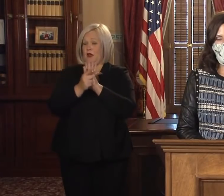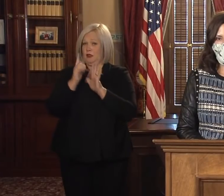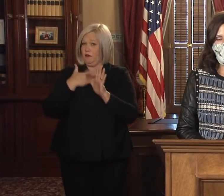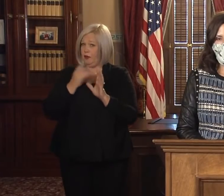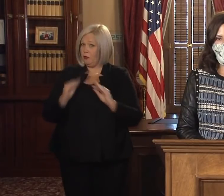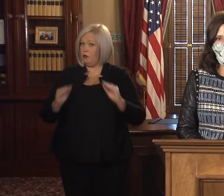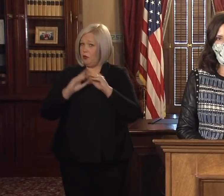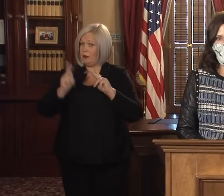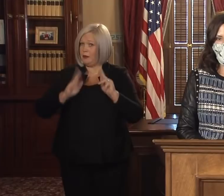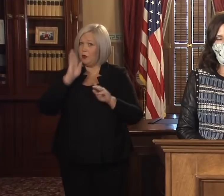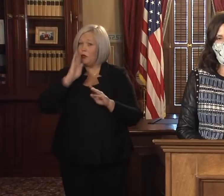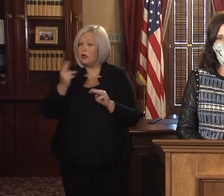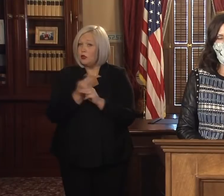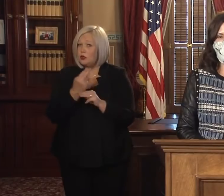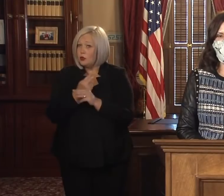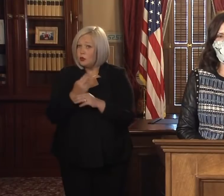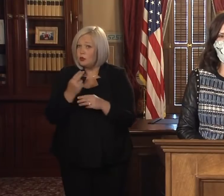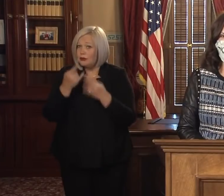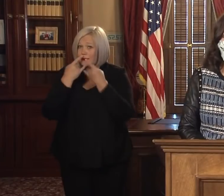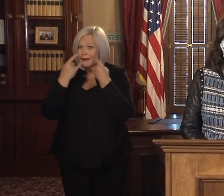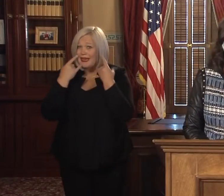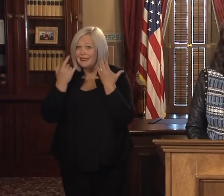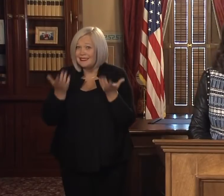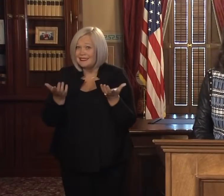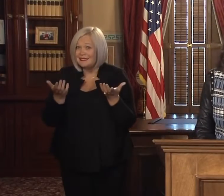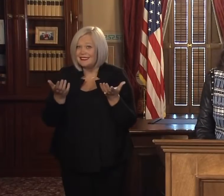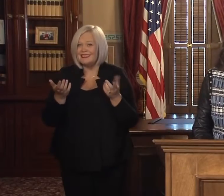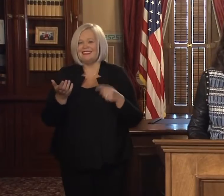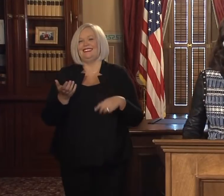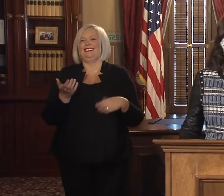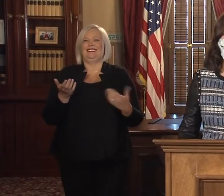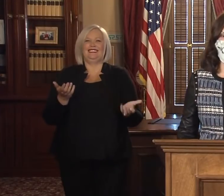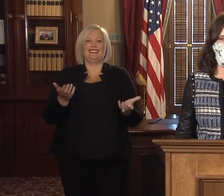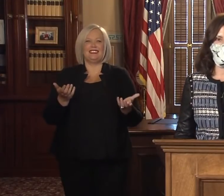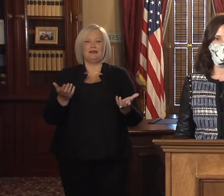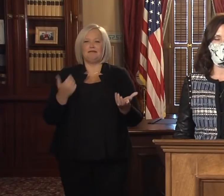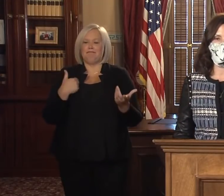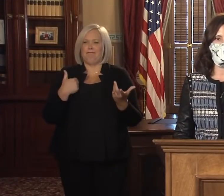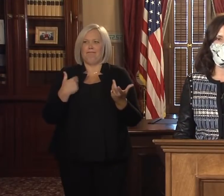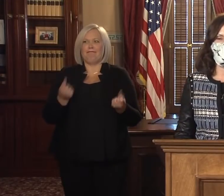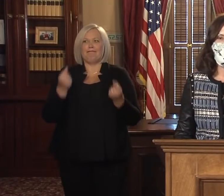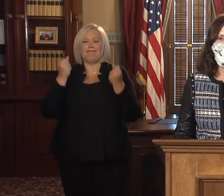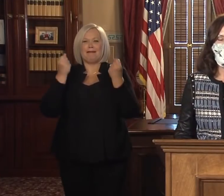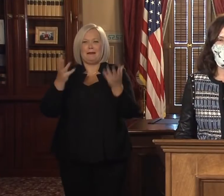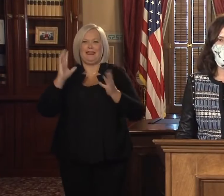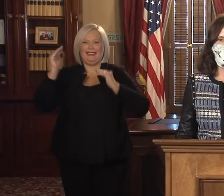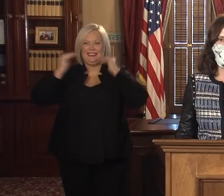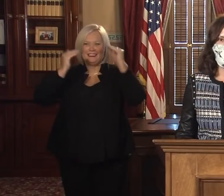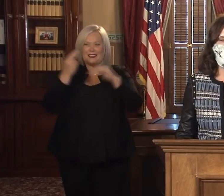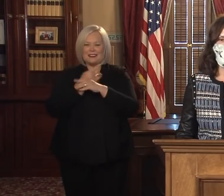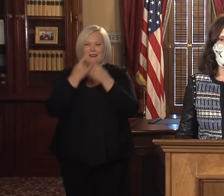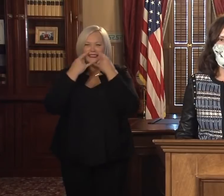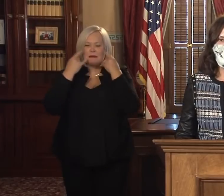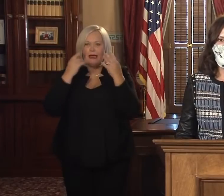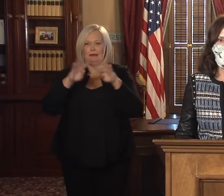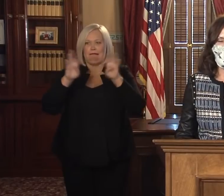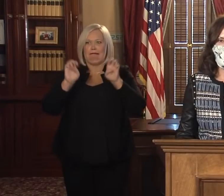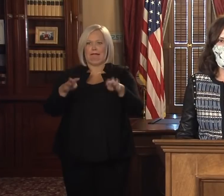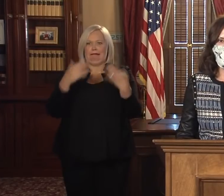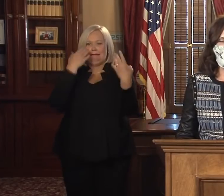masks? So I can't tell you precisely how many adults in Michigan are wearing the mask. I assume the